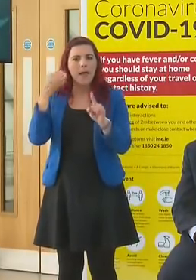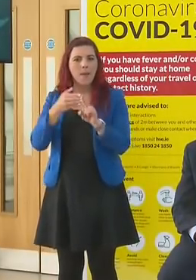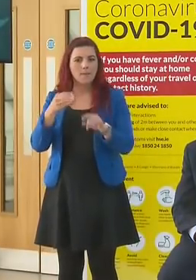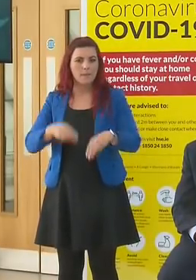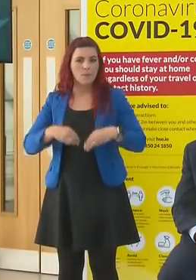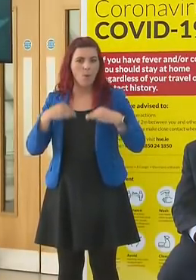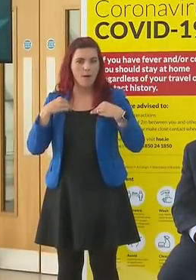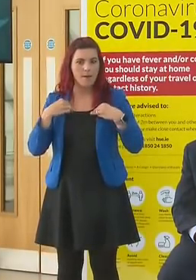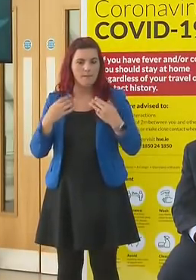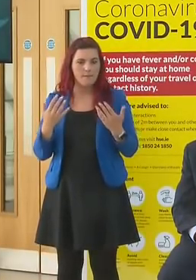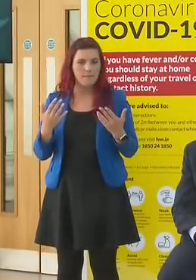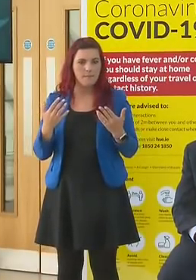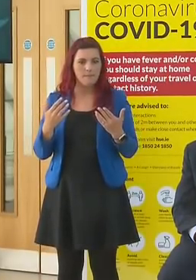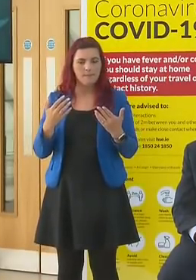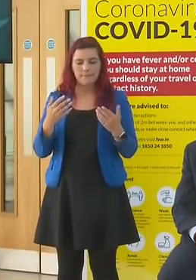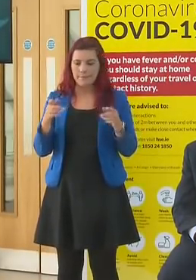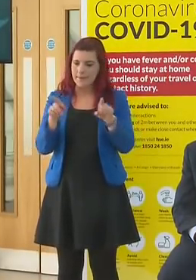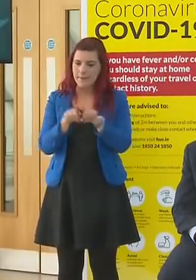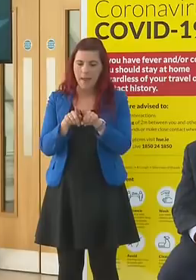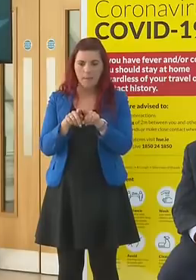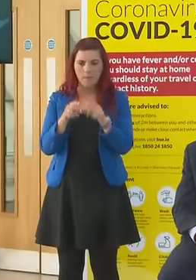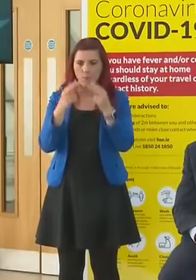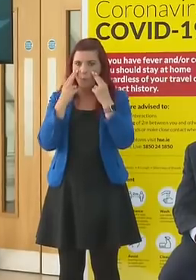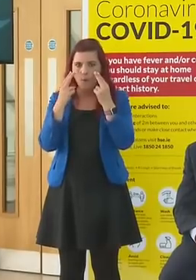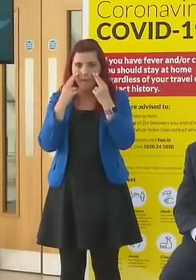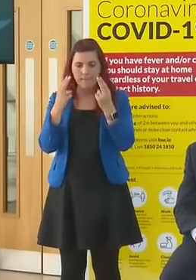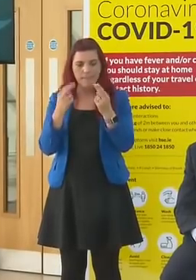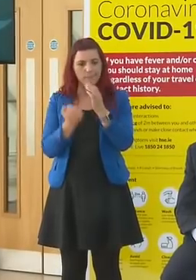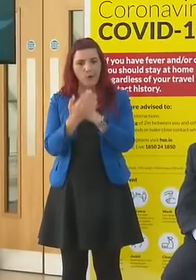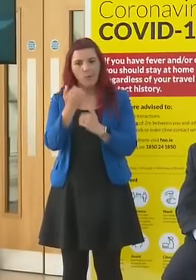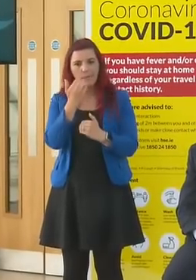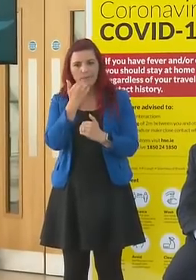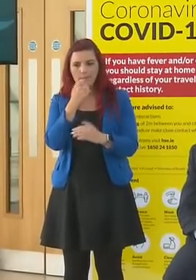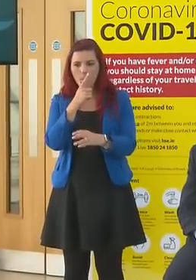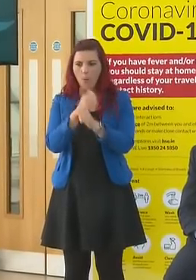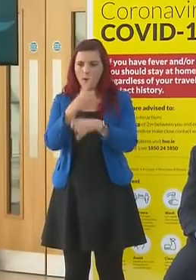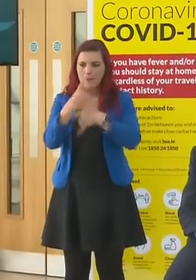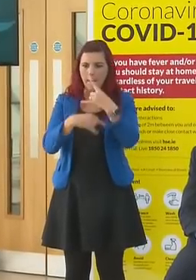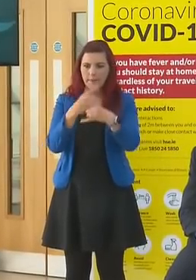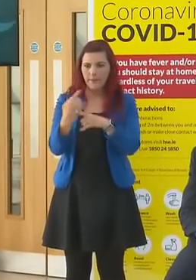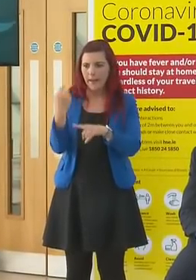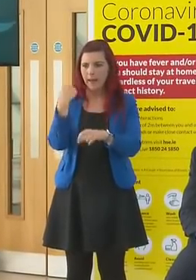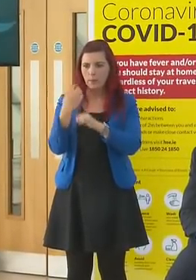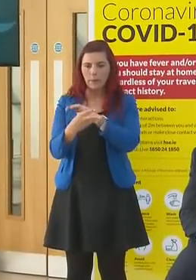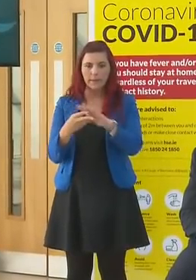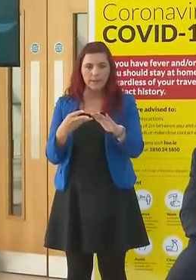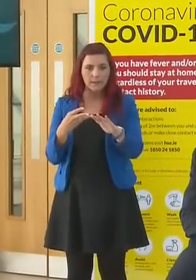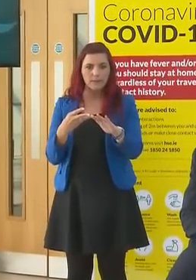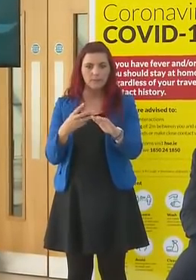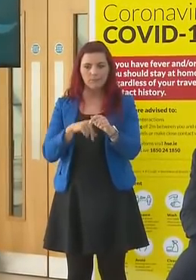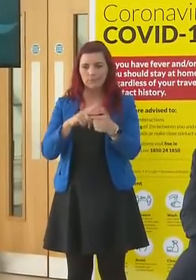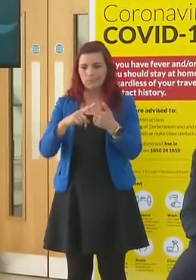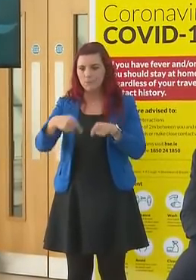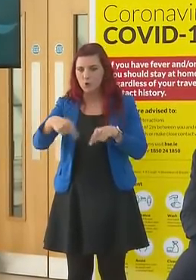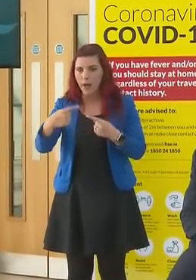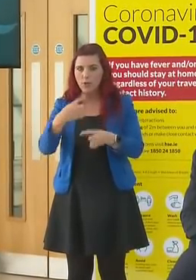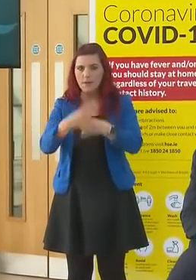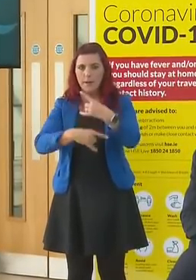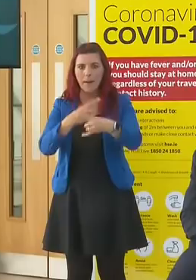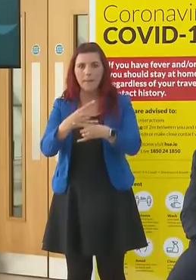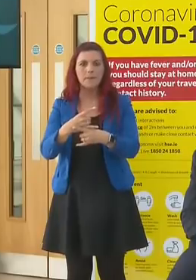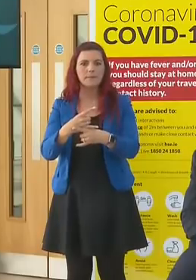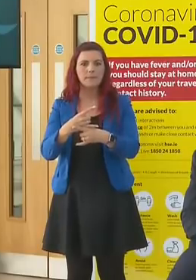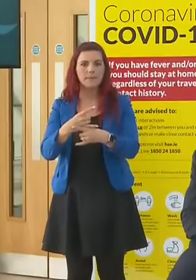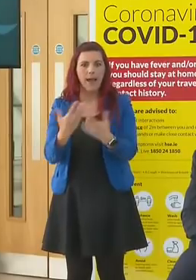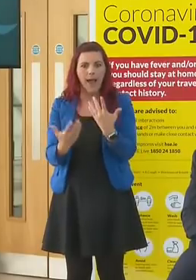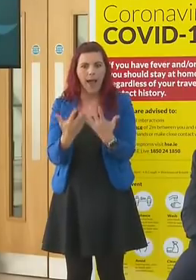today's brief, as we normally do, is to give an update on what's happened in the last week, the challenges we faced and how we've